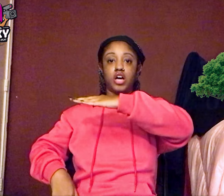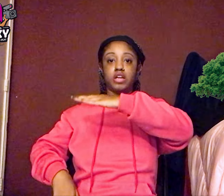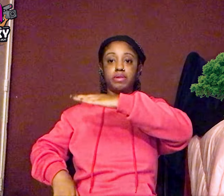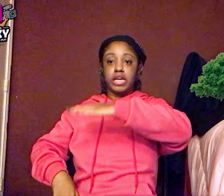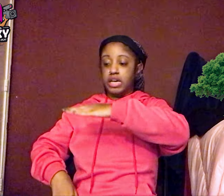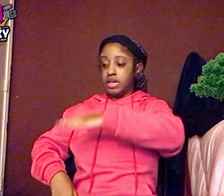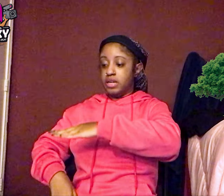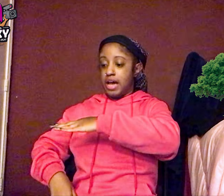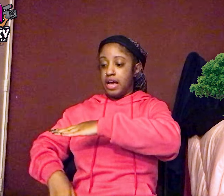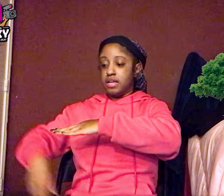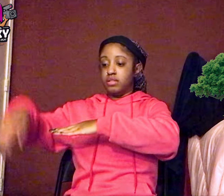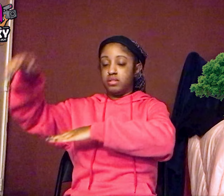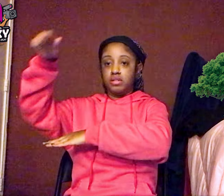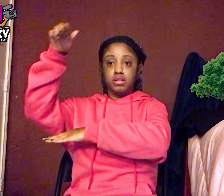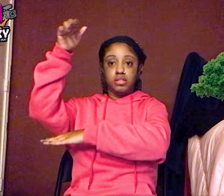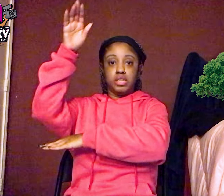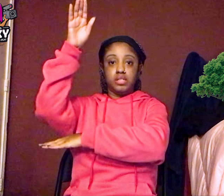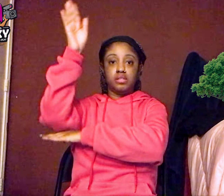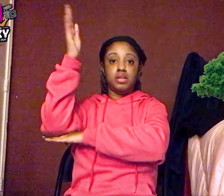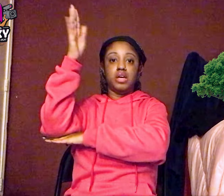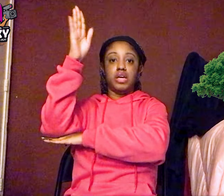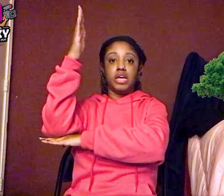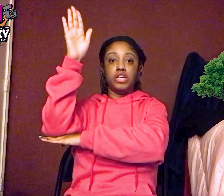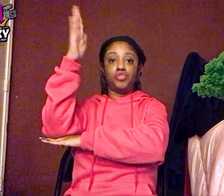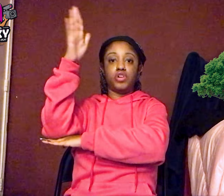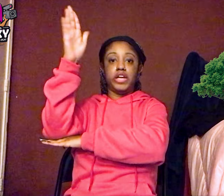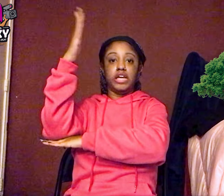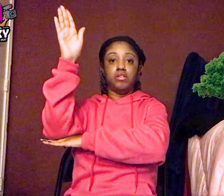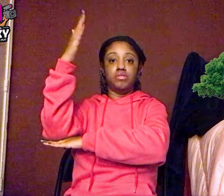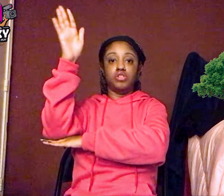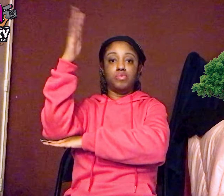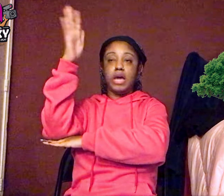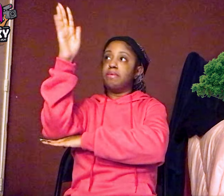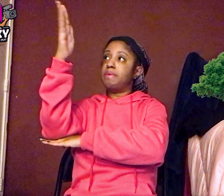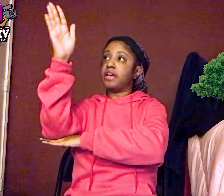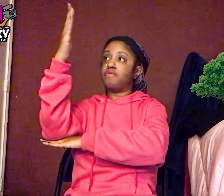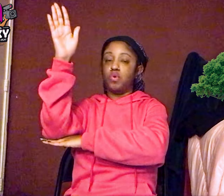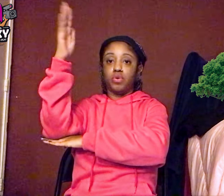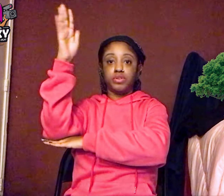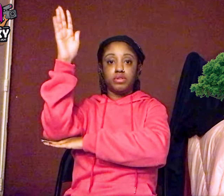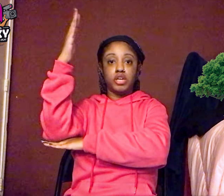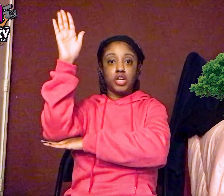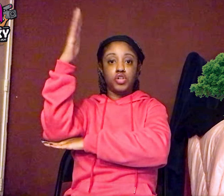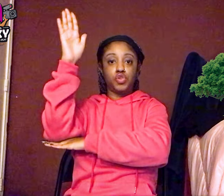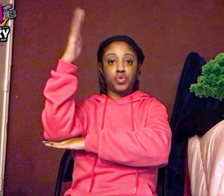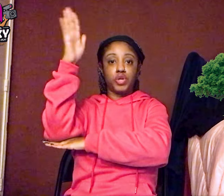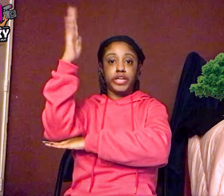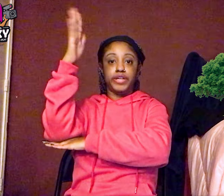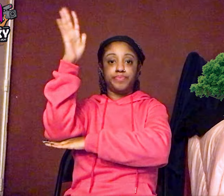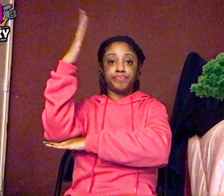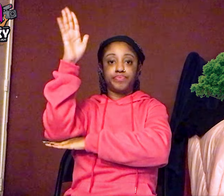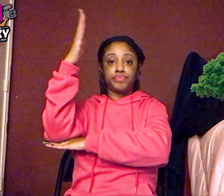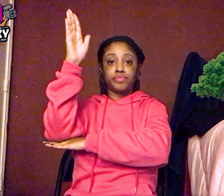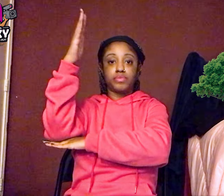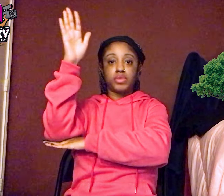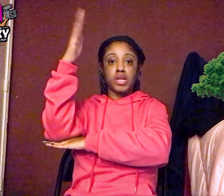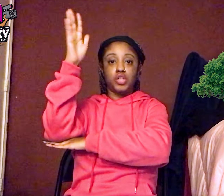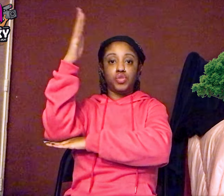non-dominant hand as this and tree. Just wave it back and forth. Tree.